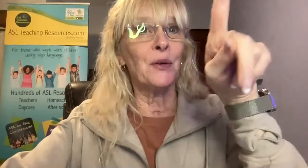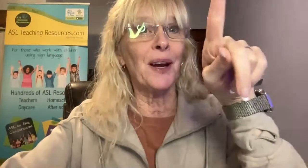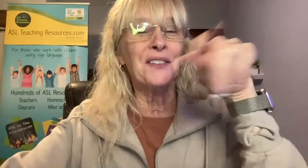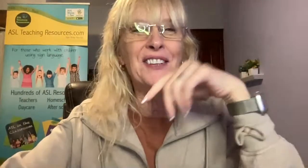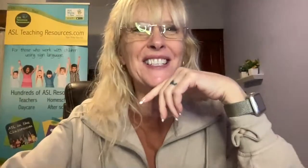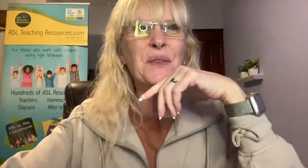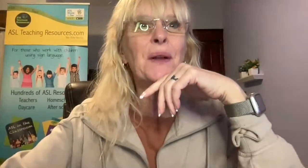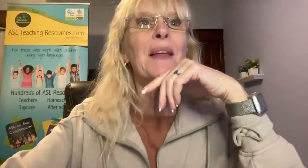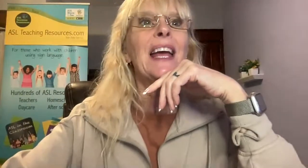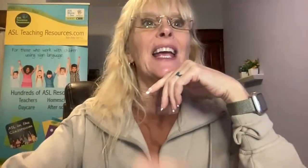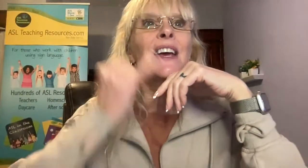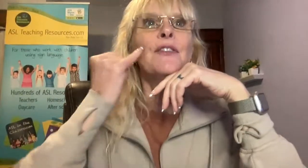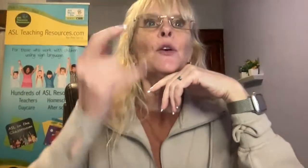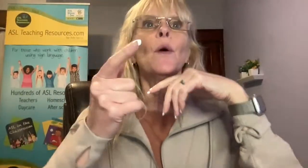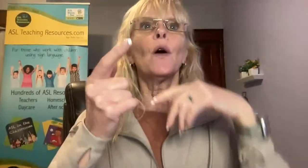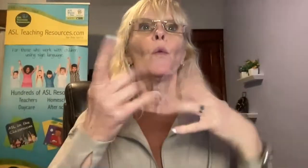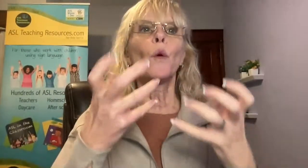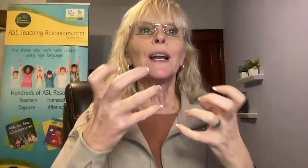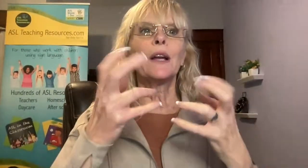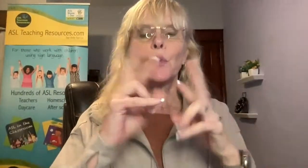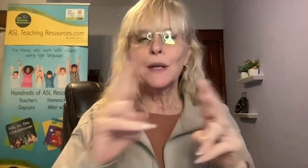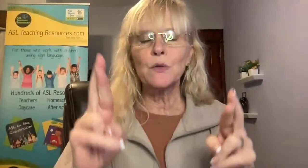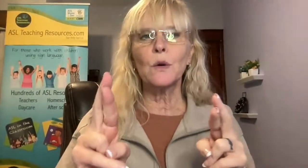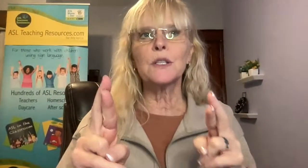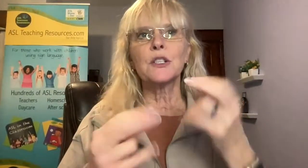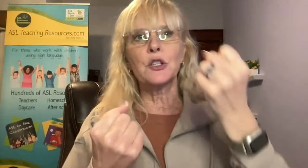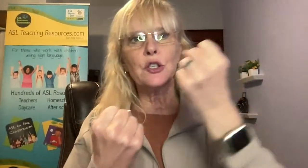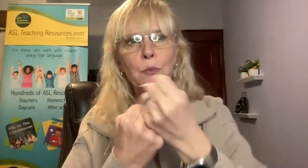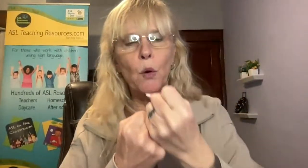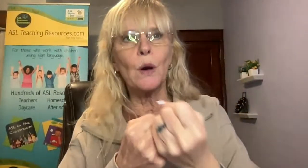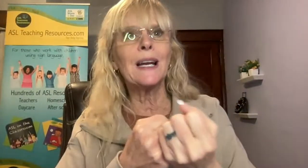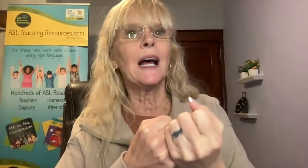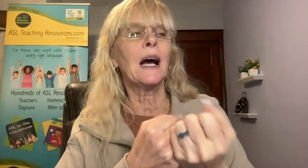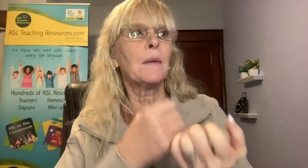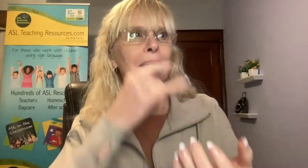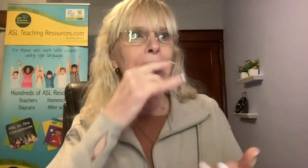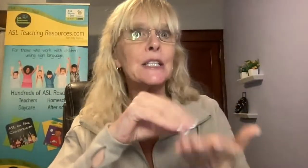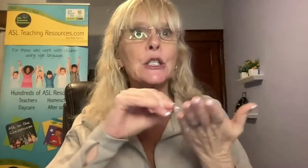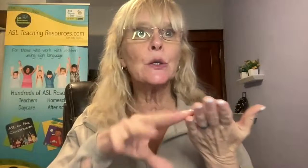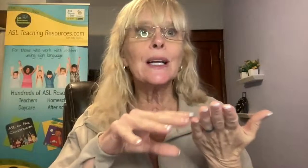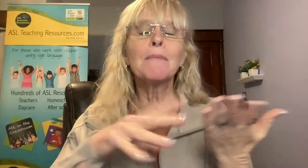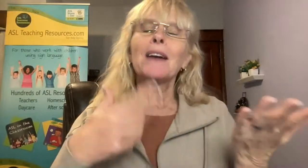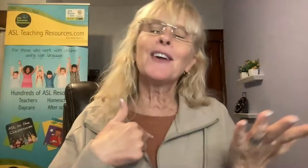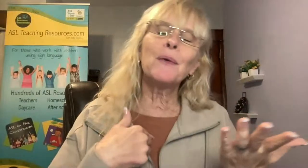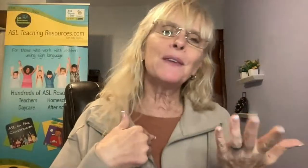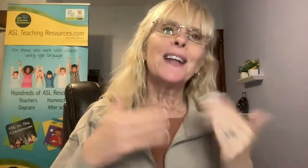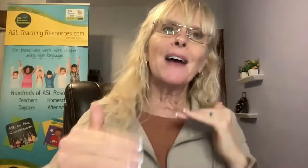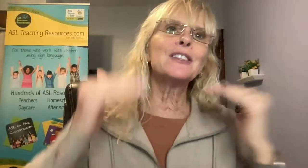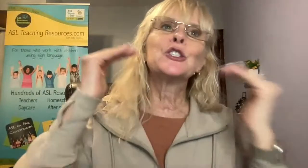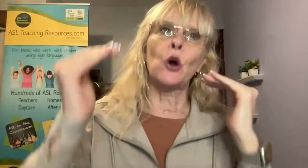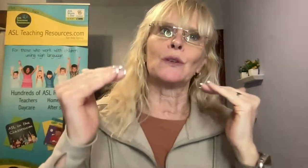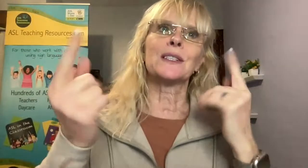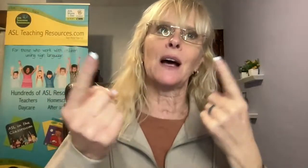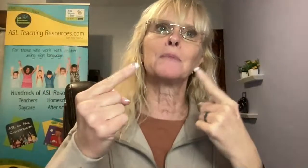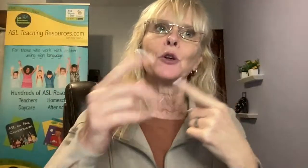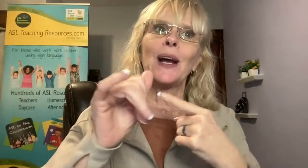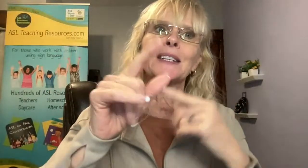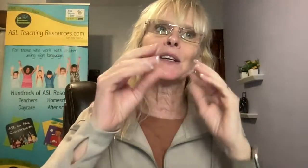ready for this one? If you are wanting resources to support kids learning, matter of fact, we even have adults come to ASL